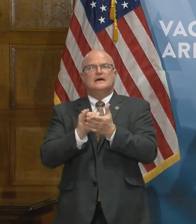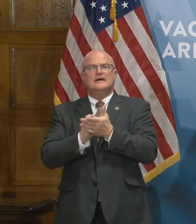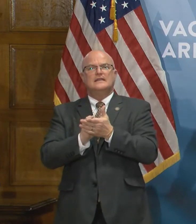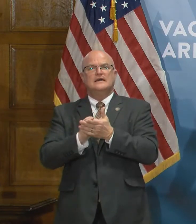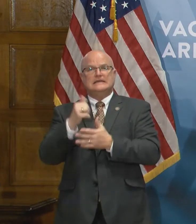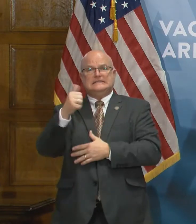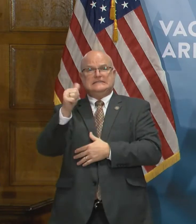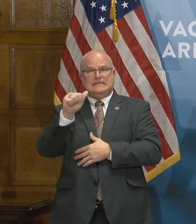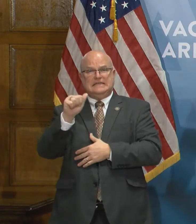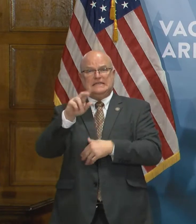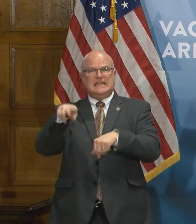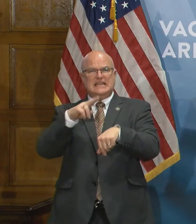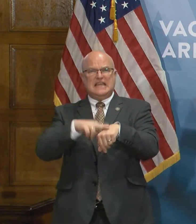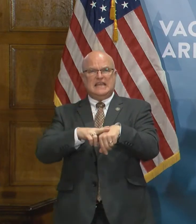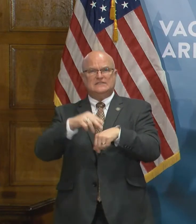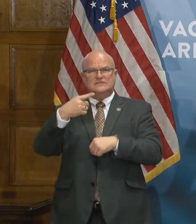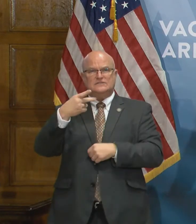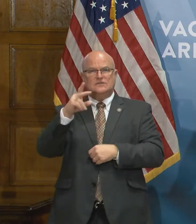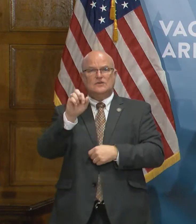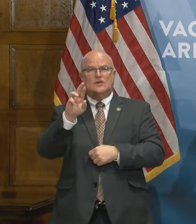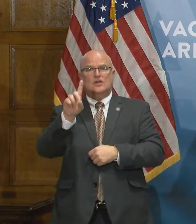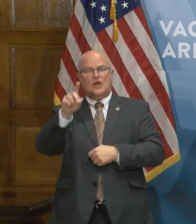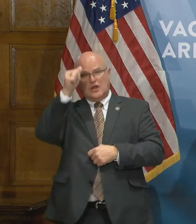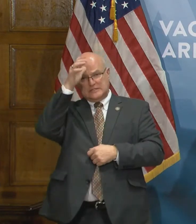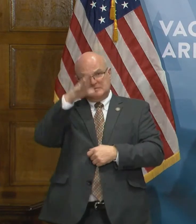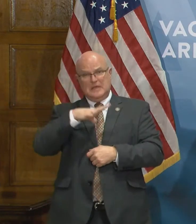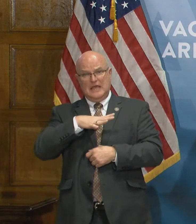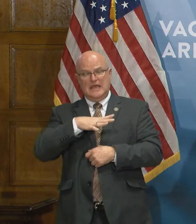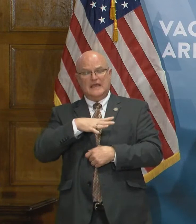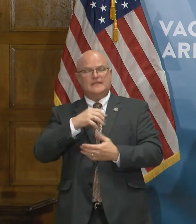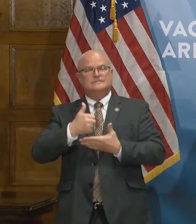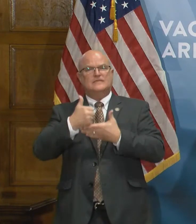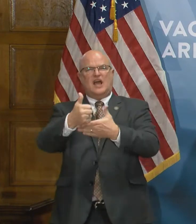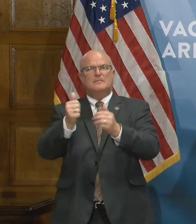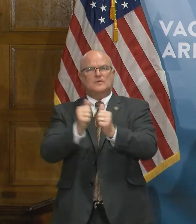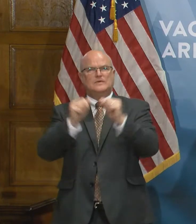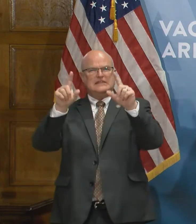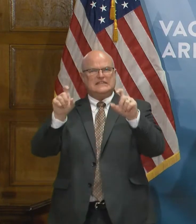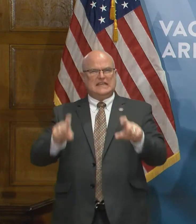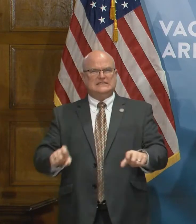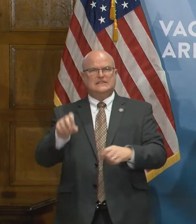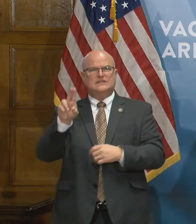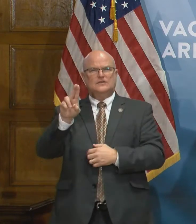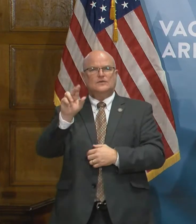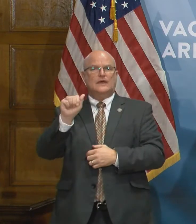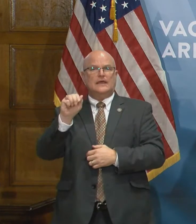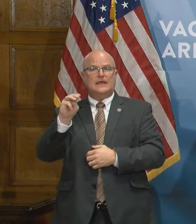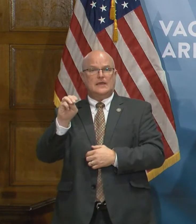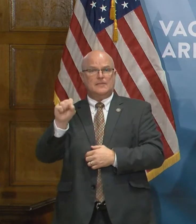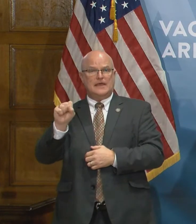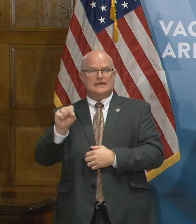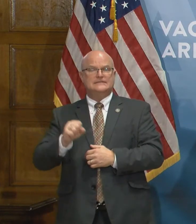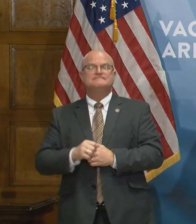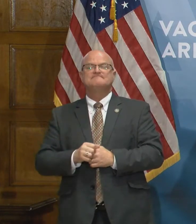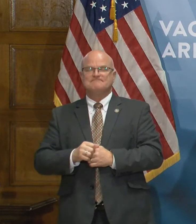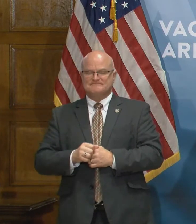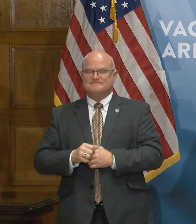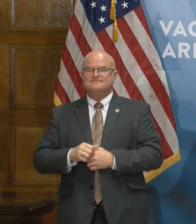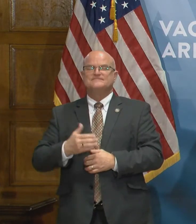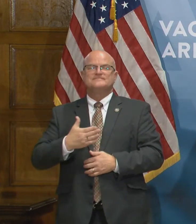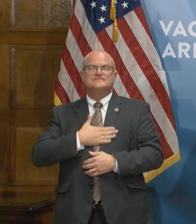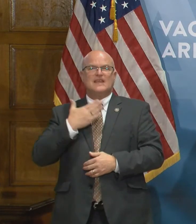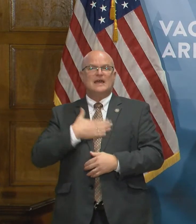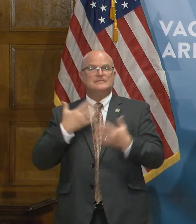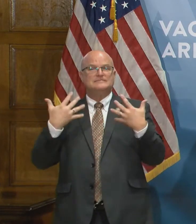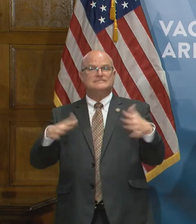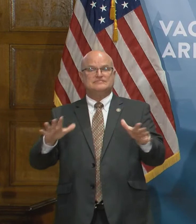10 National Guardsmen that are there assisting in the testing at UAMS. I am delighted that they